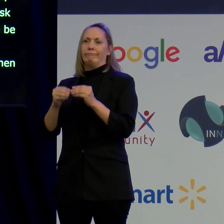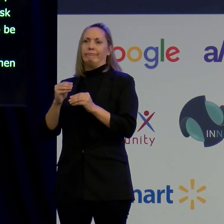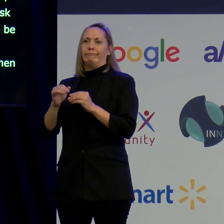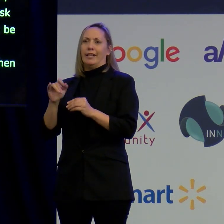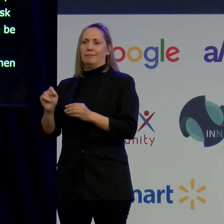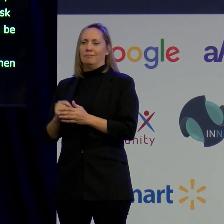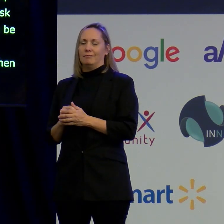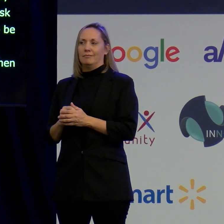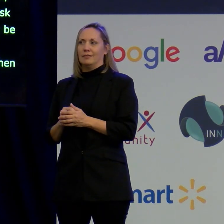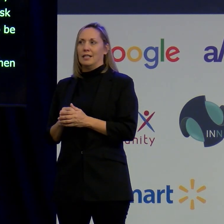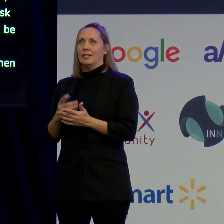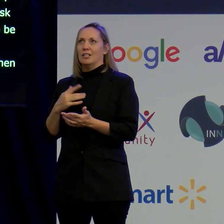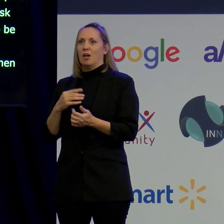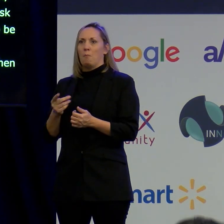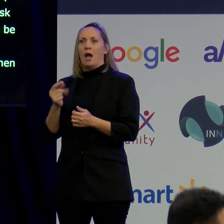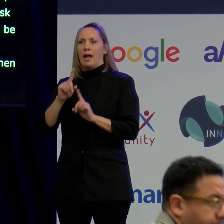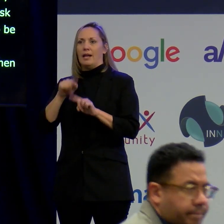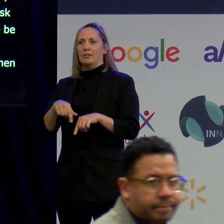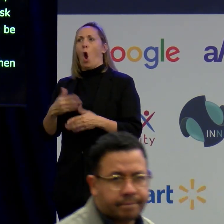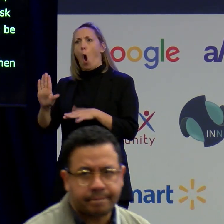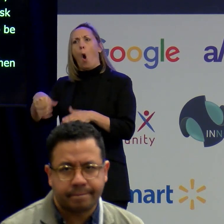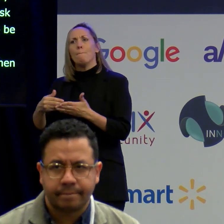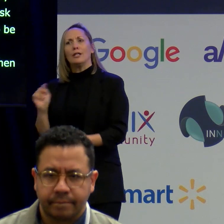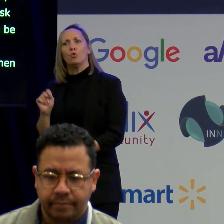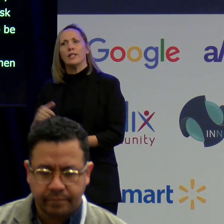Now, my flippant answer is by Tuesday.